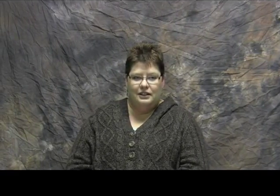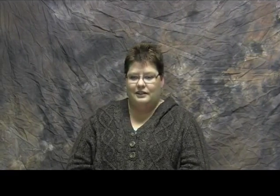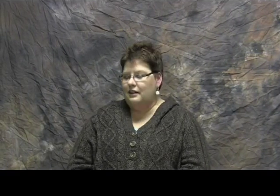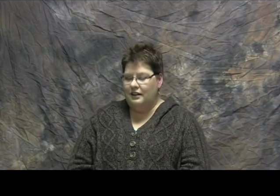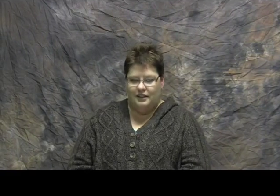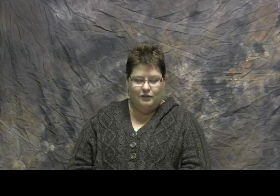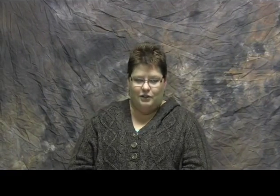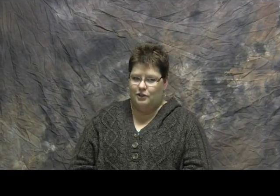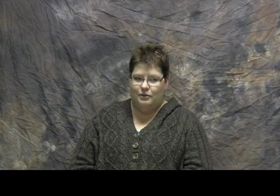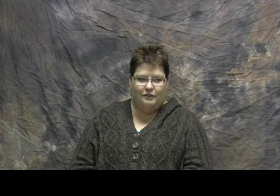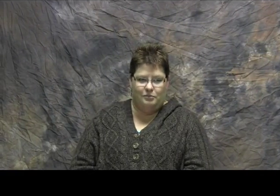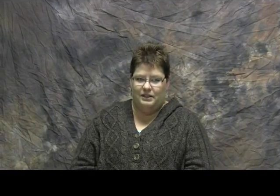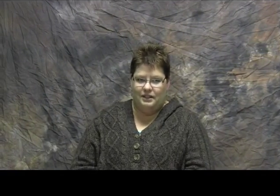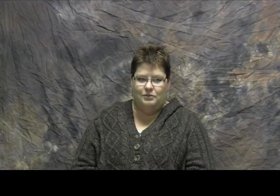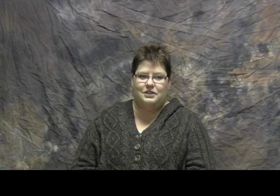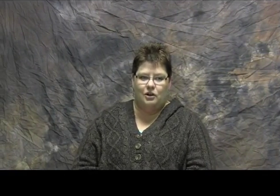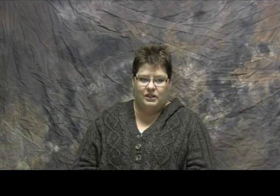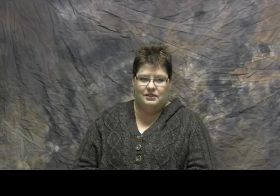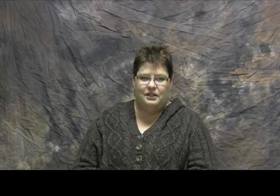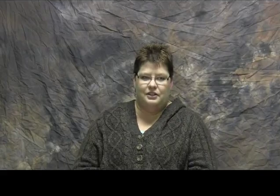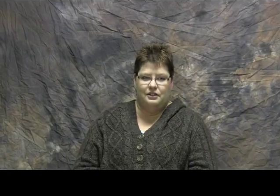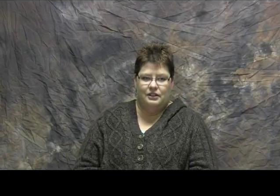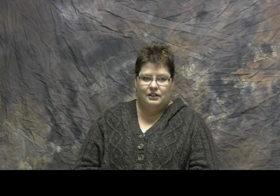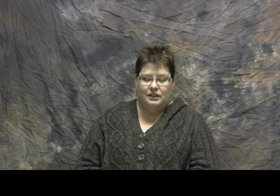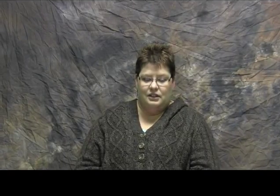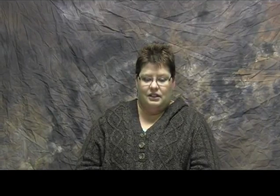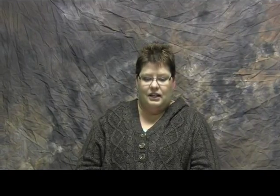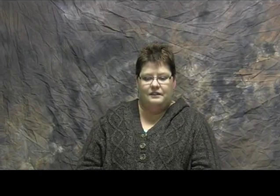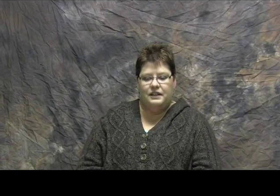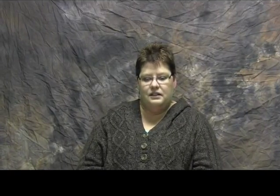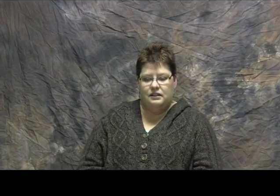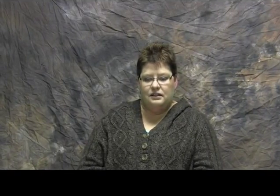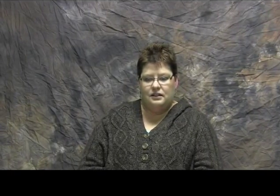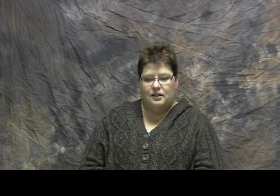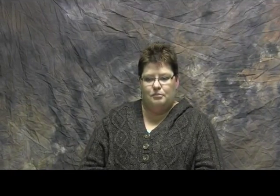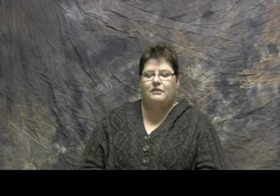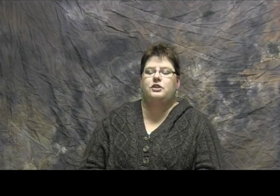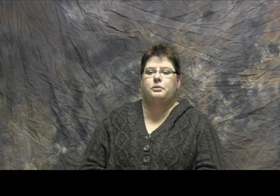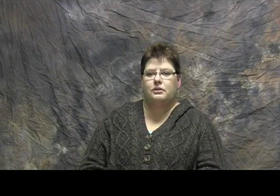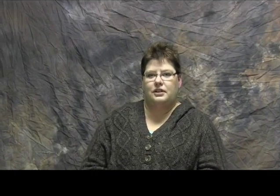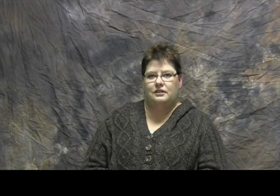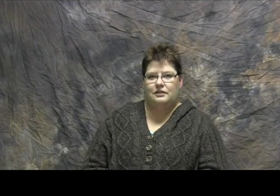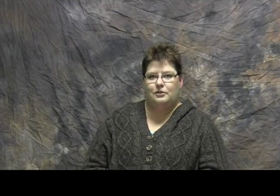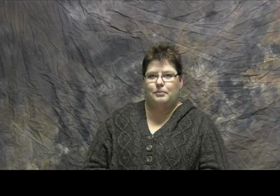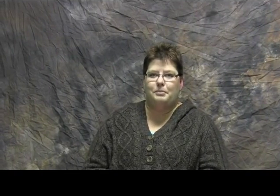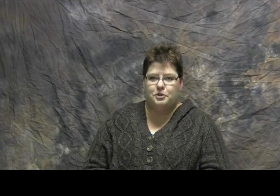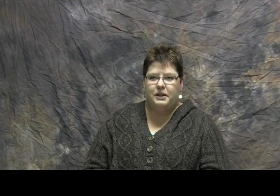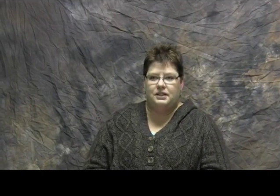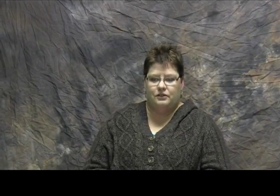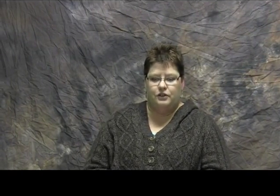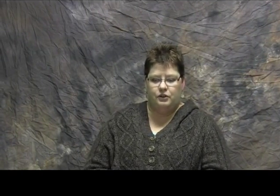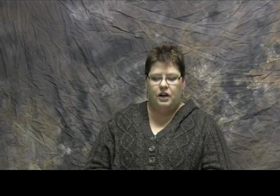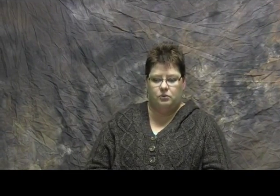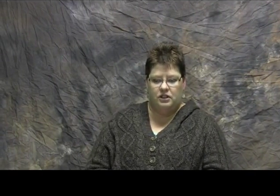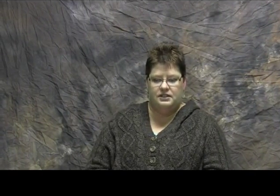and that God had never turned away from me, that He was always there. And I think my viewpoint, or my perspective of who God was